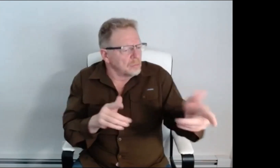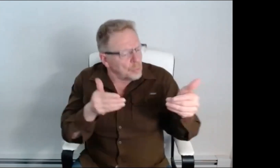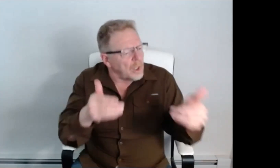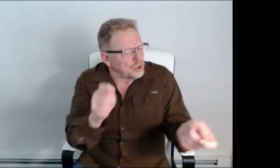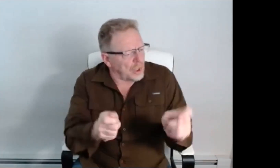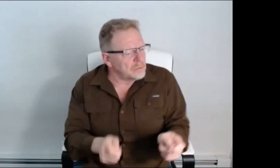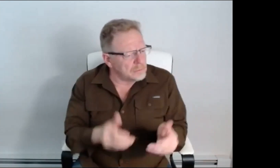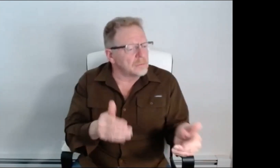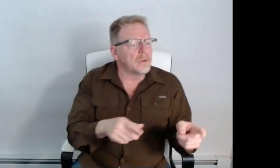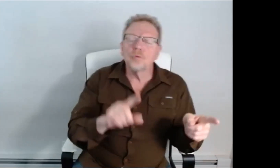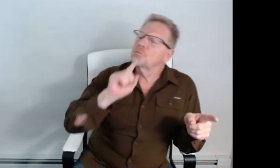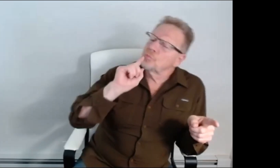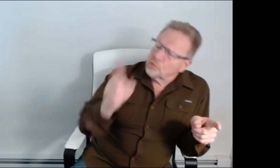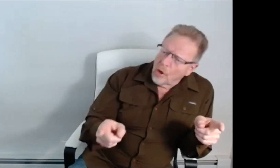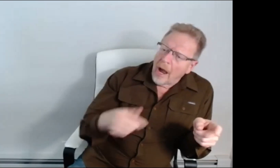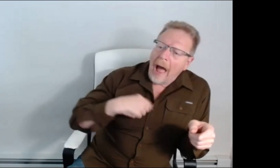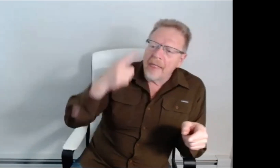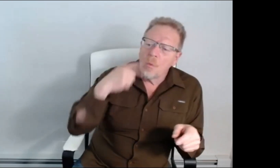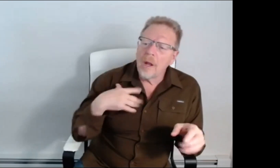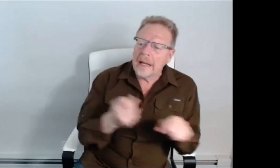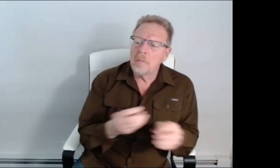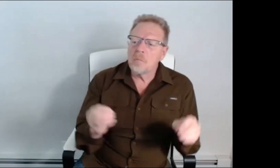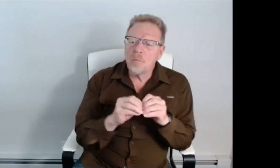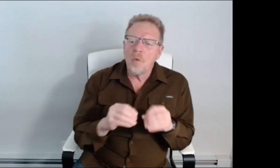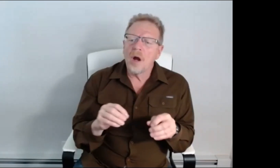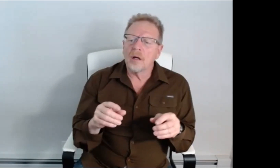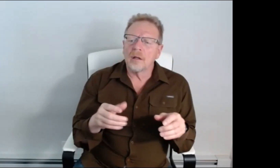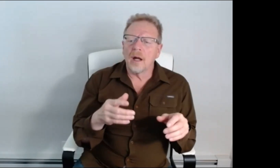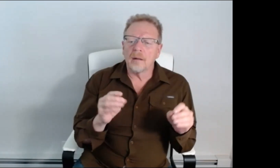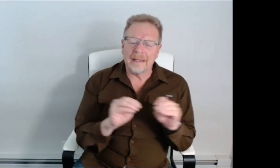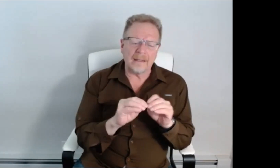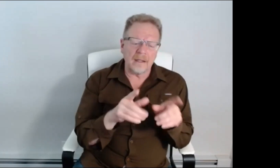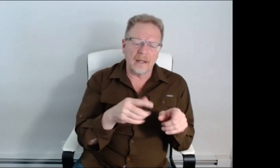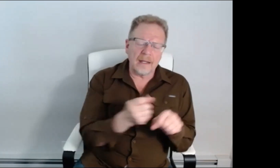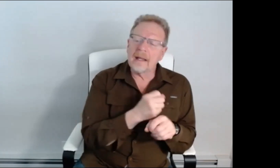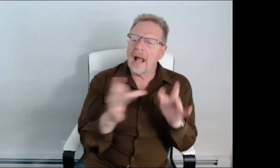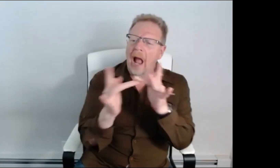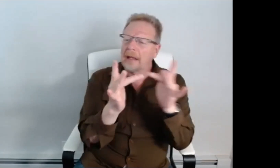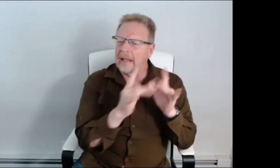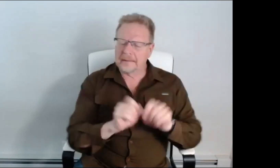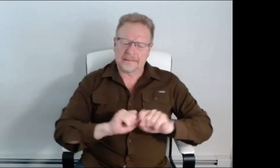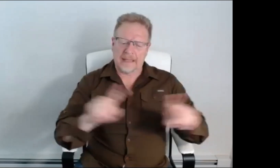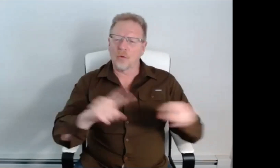I think we'd get a lot more out of like personal contact than sending out letters. I don't